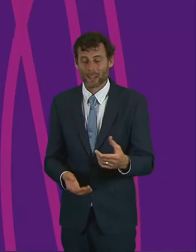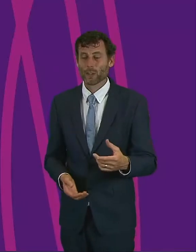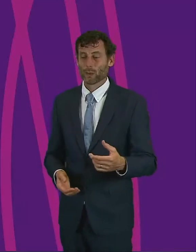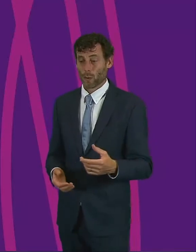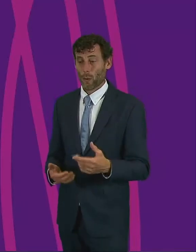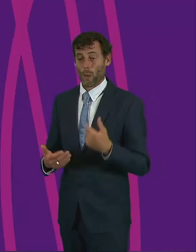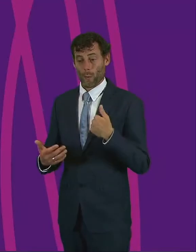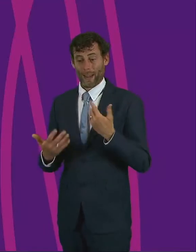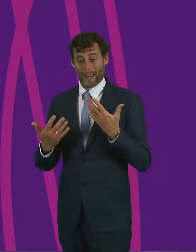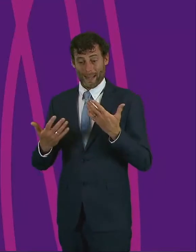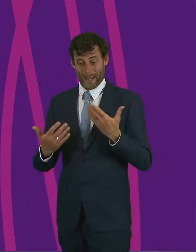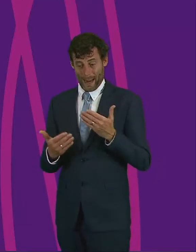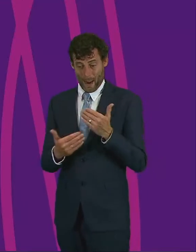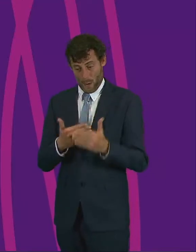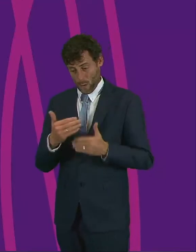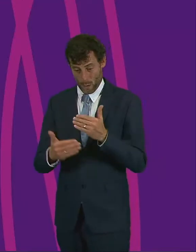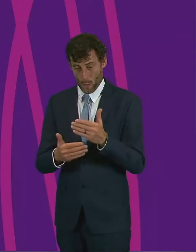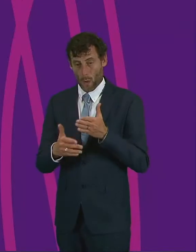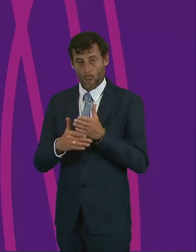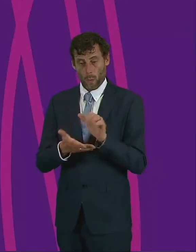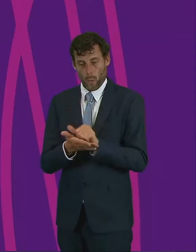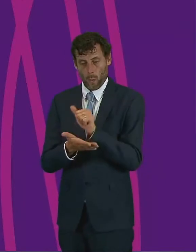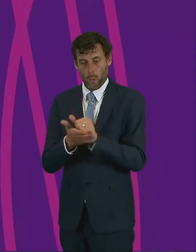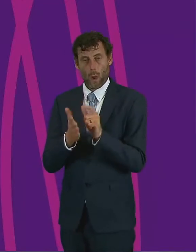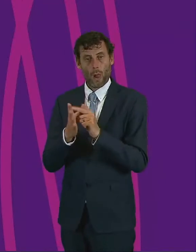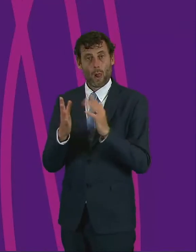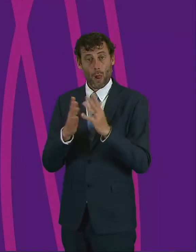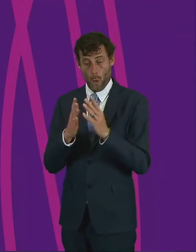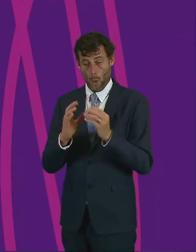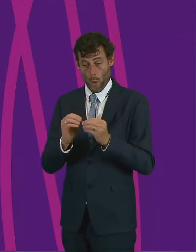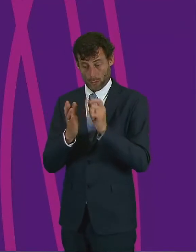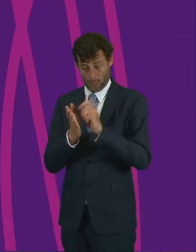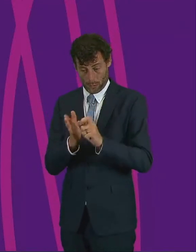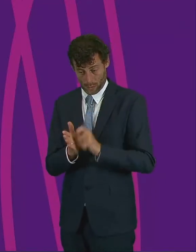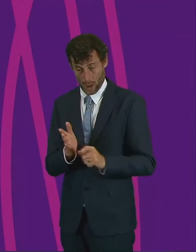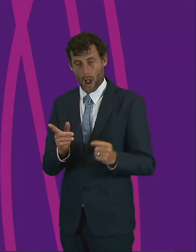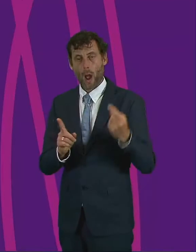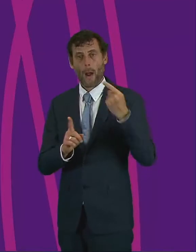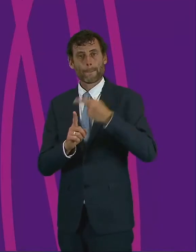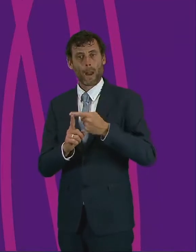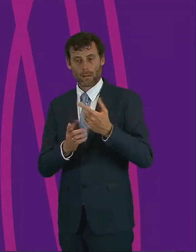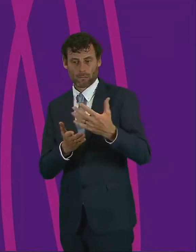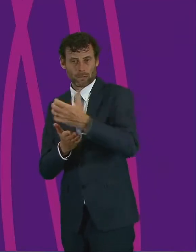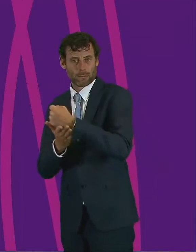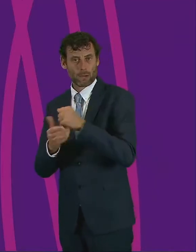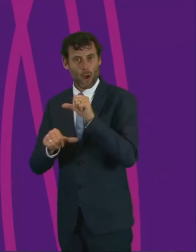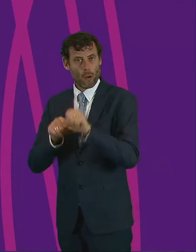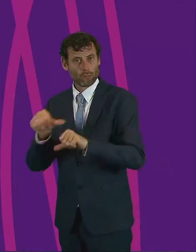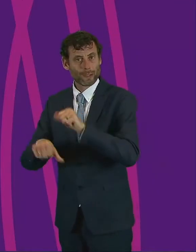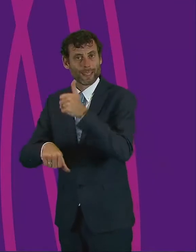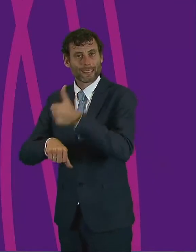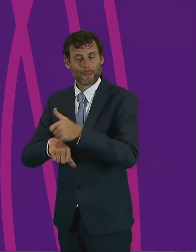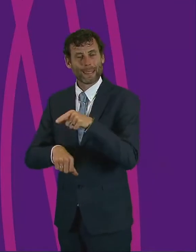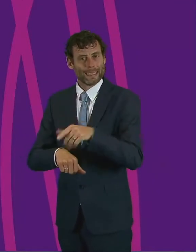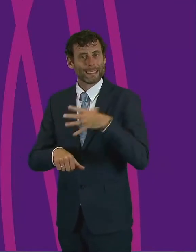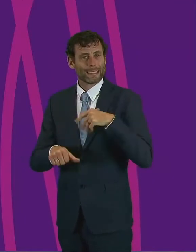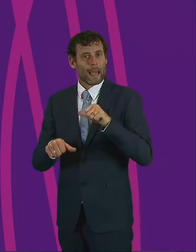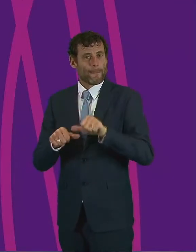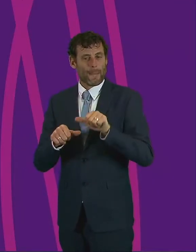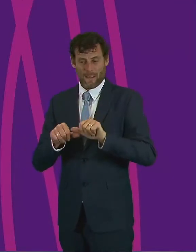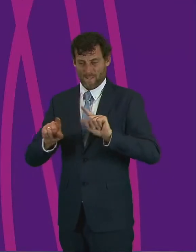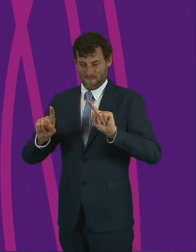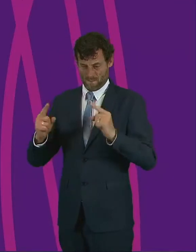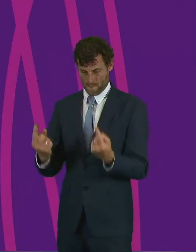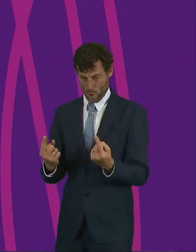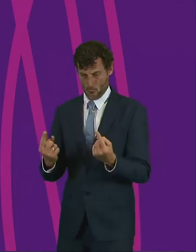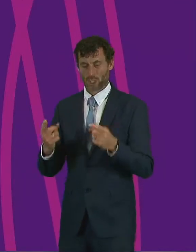process and Revenue Scotland can work as quickly as possible to put that in place. And I think that would be better than having introduced